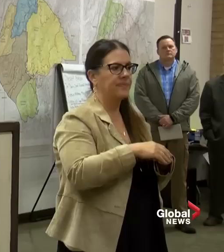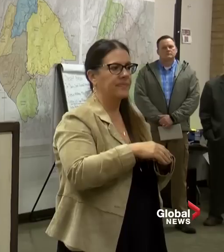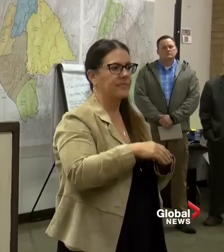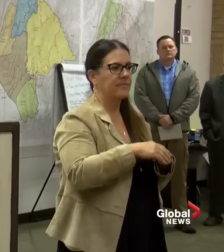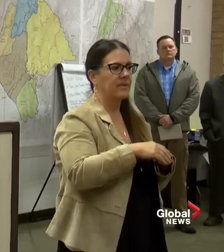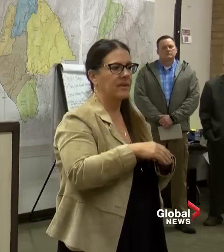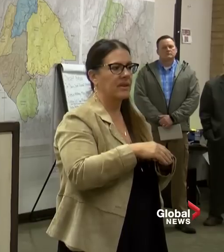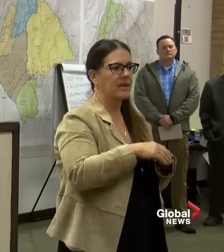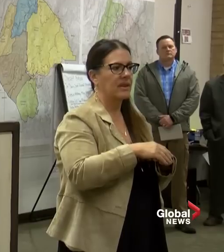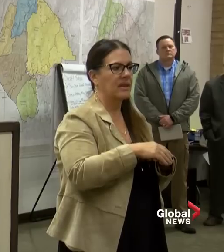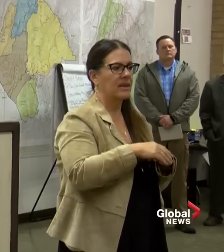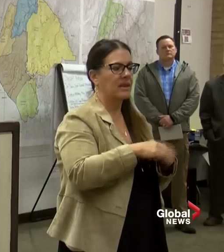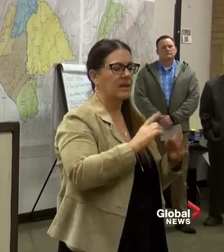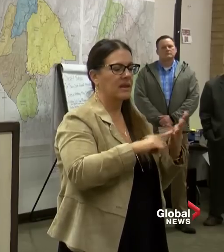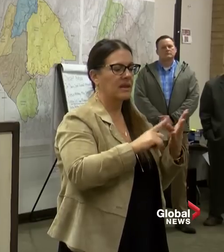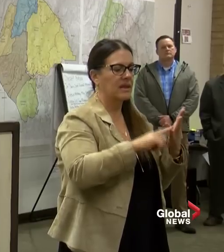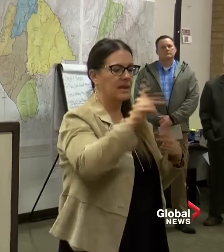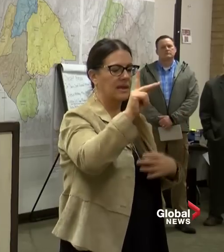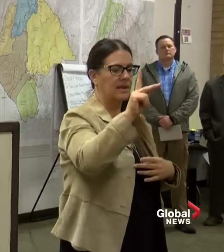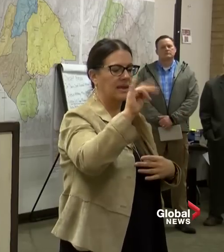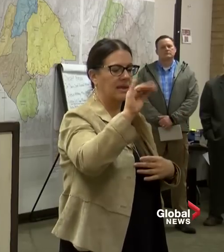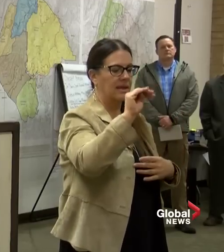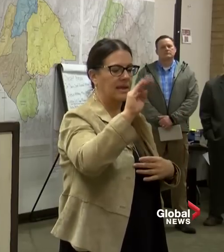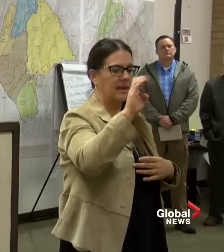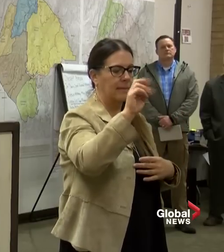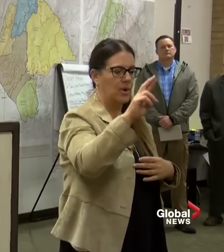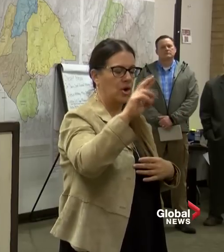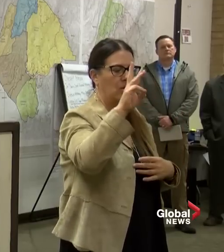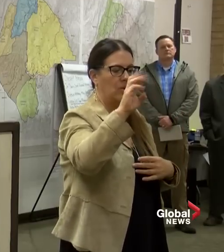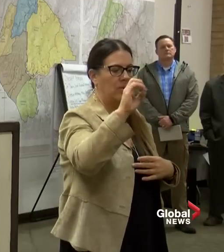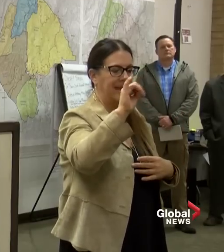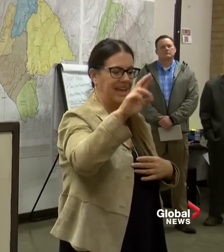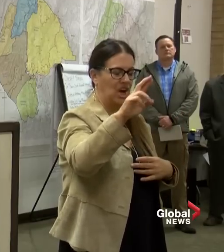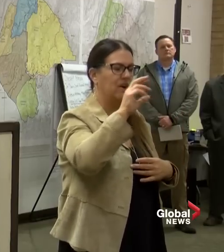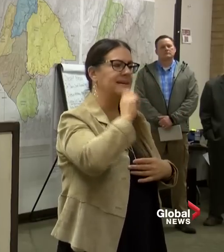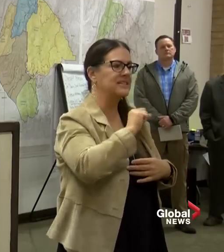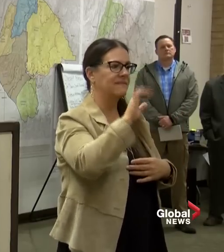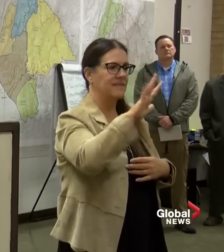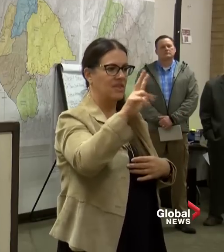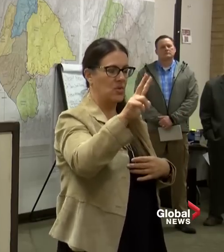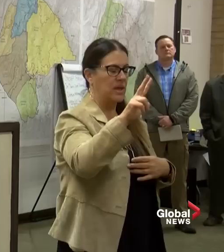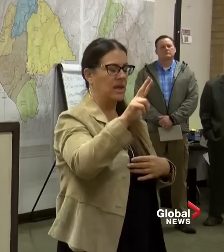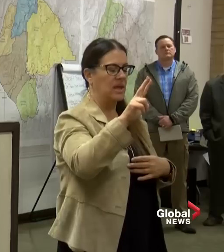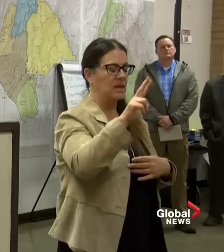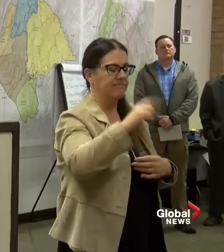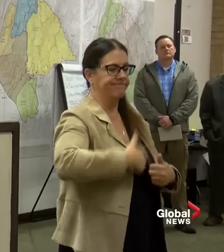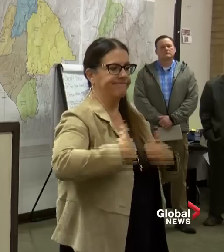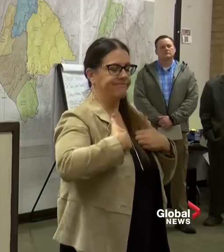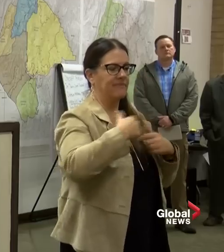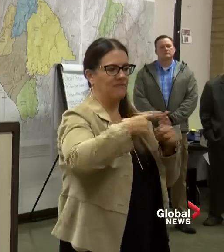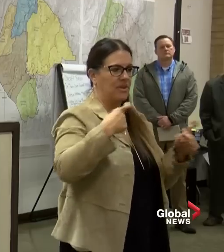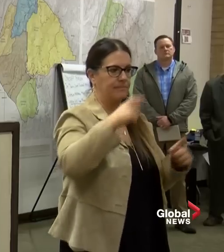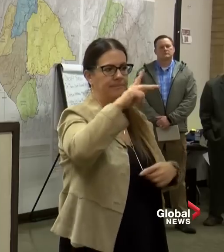Next, Kimber Weir, 53 of Paradise.